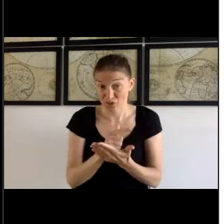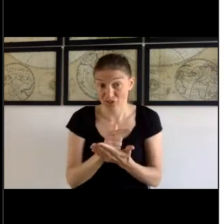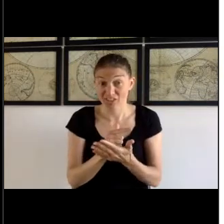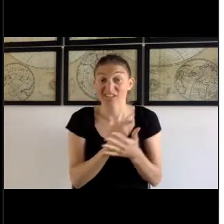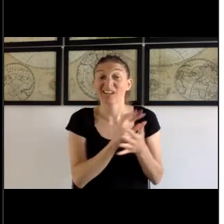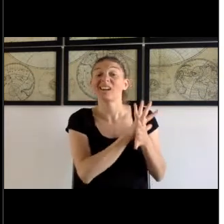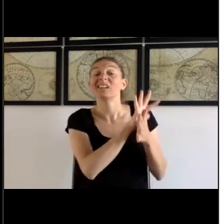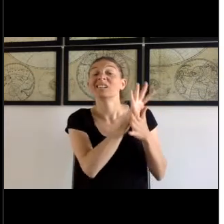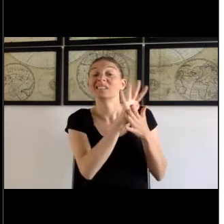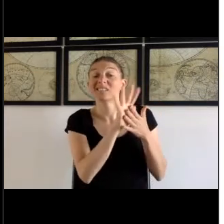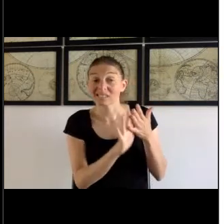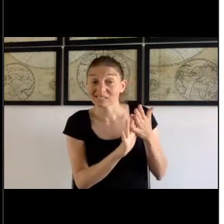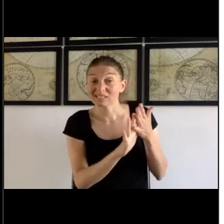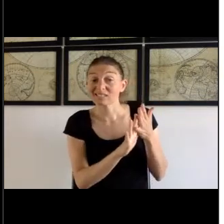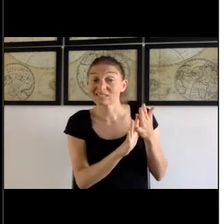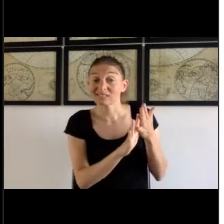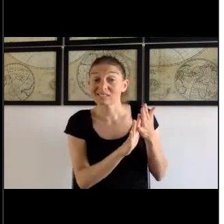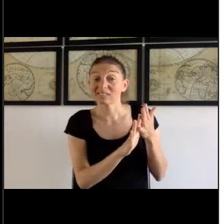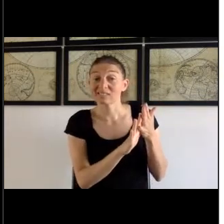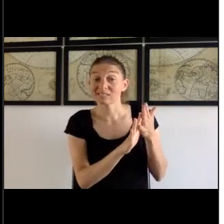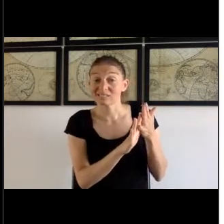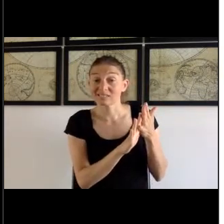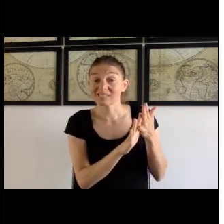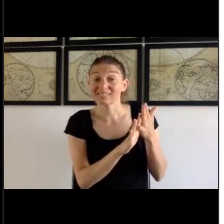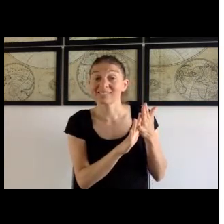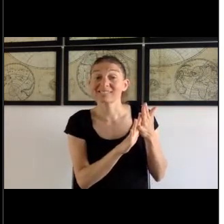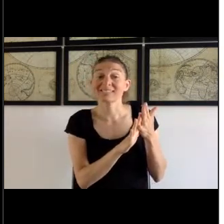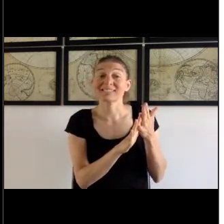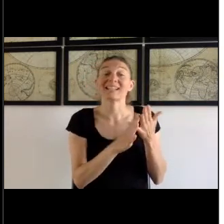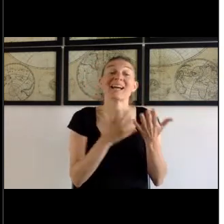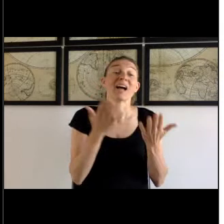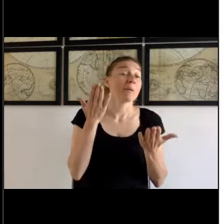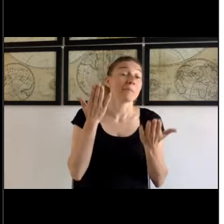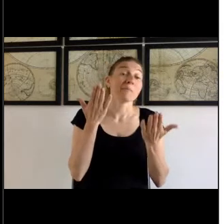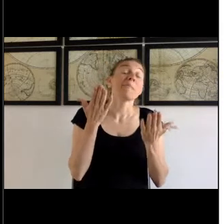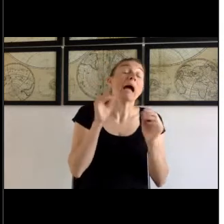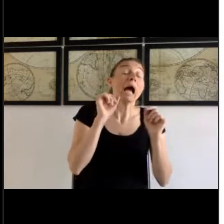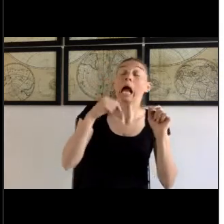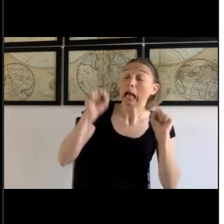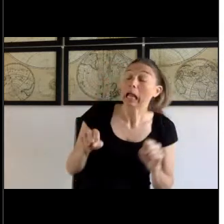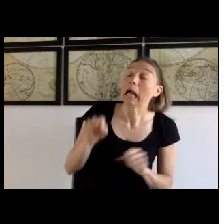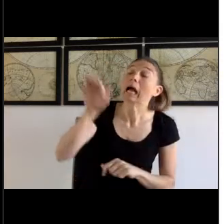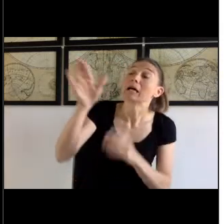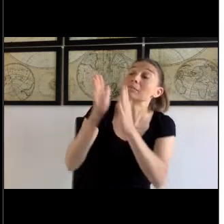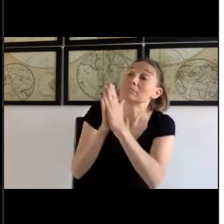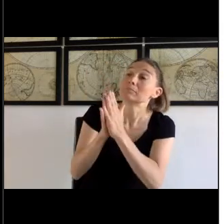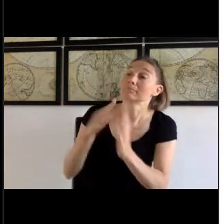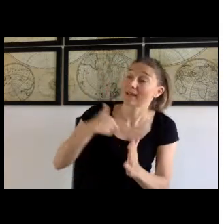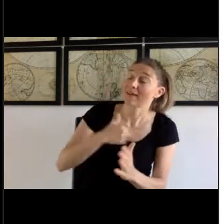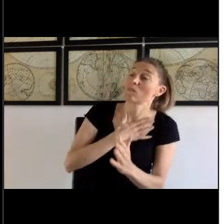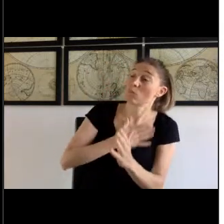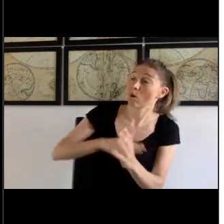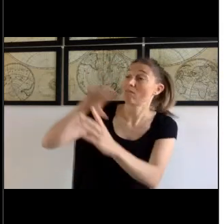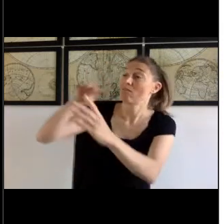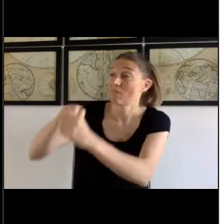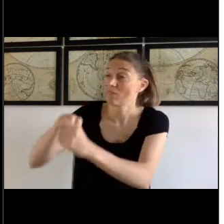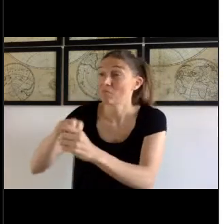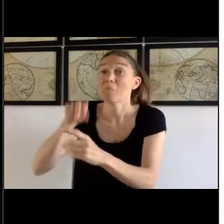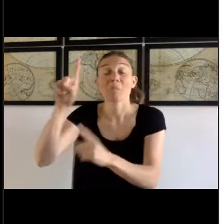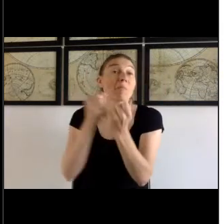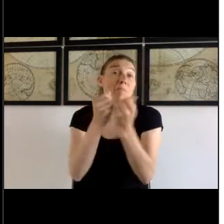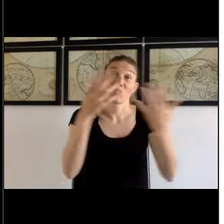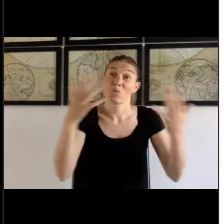the request, and sometimes even some region not possible to ask to be involved directly. So they take a